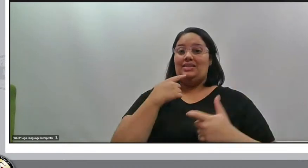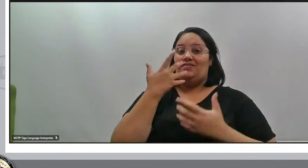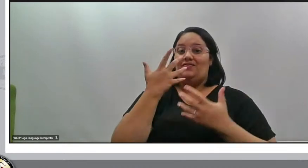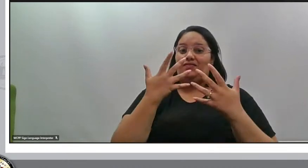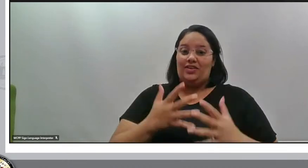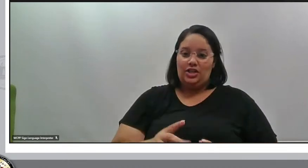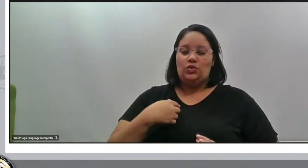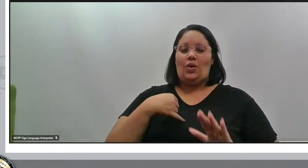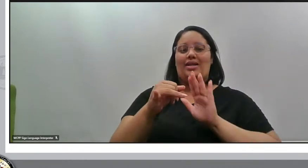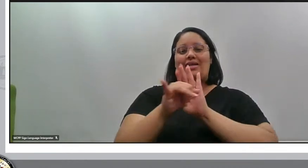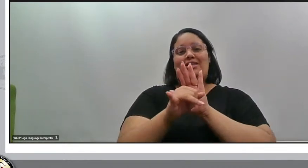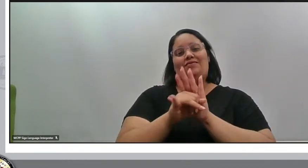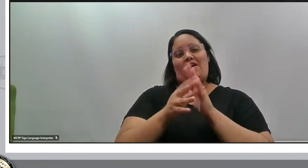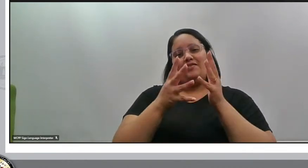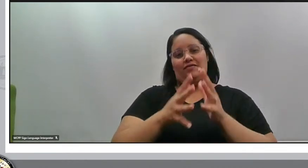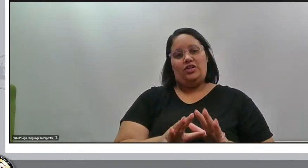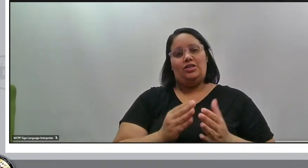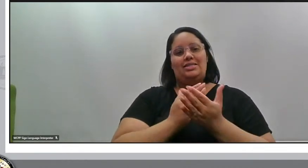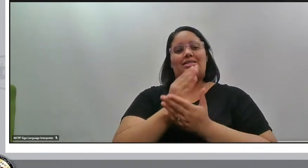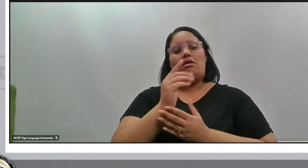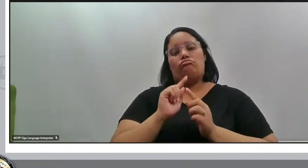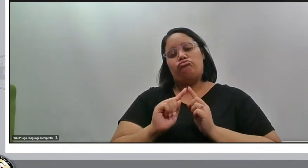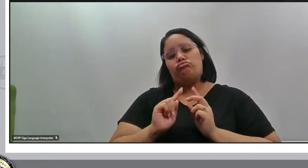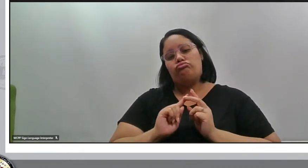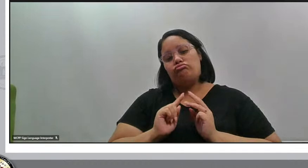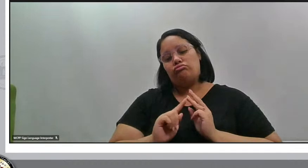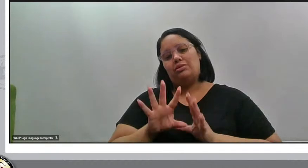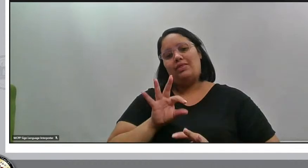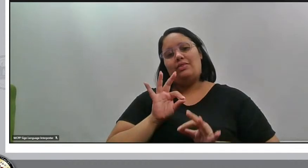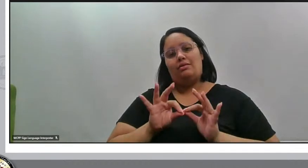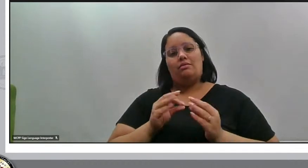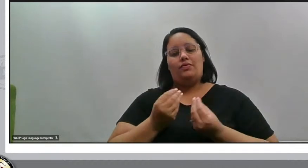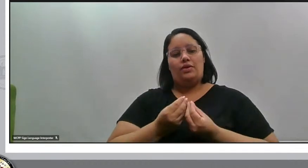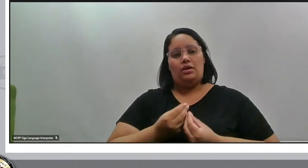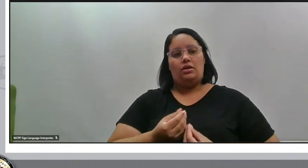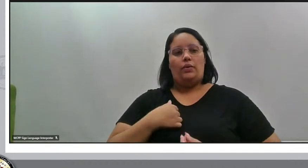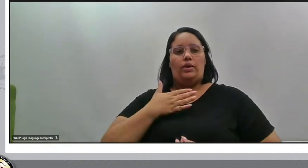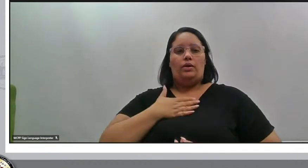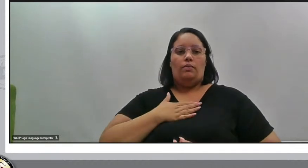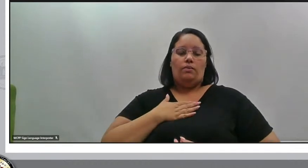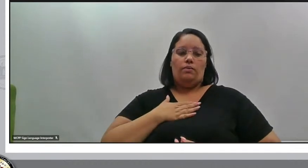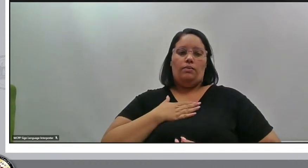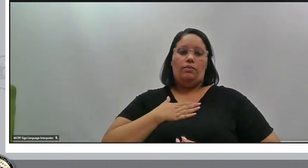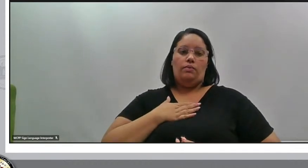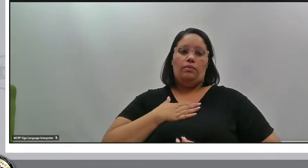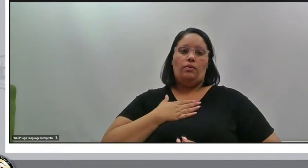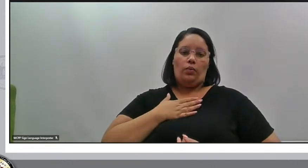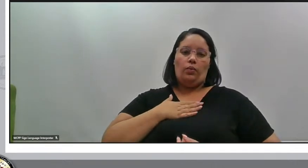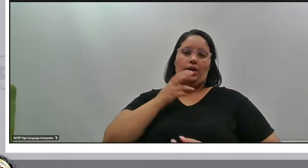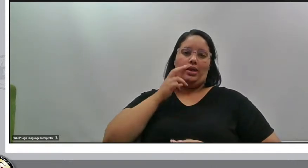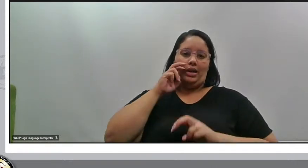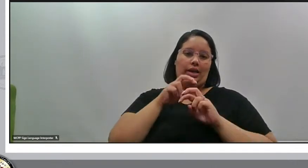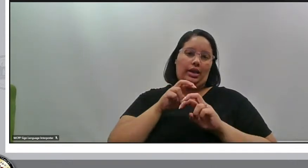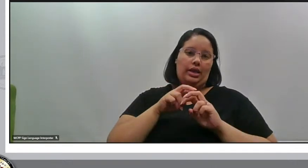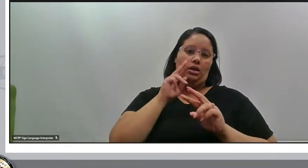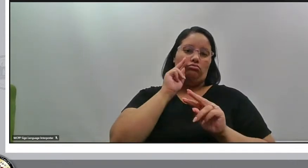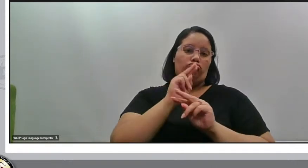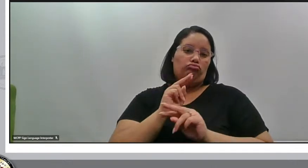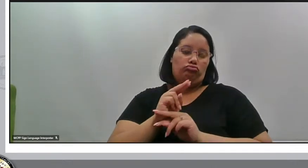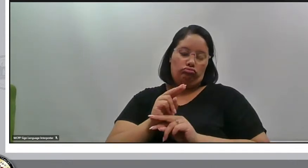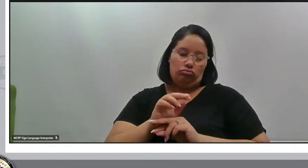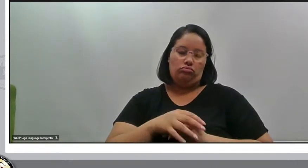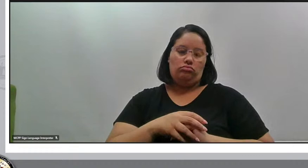had identified specific items that we require failover in